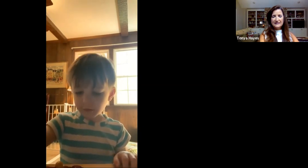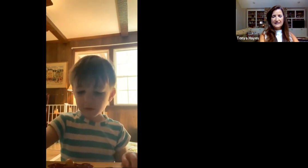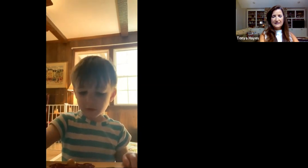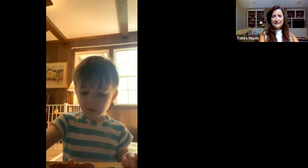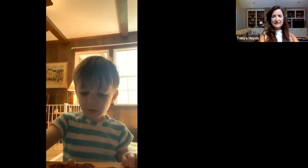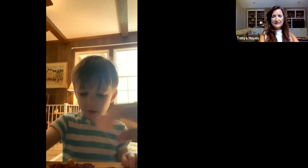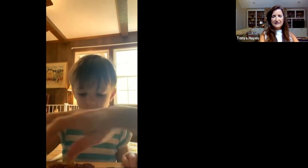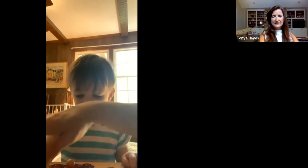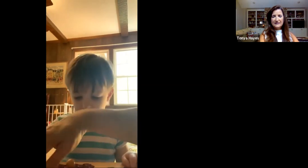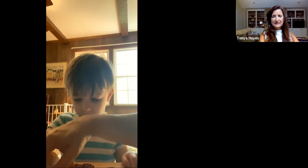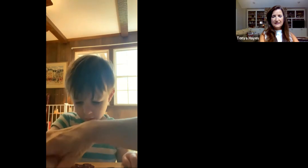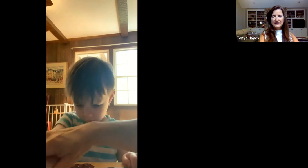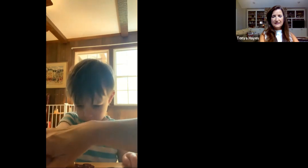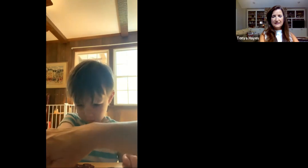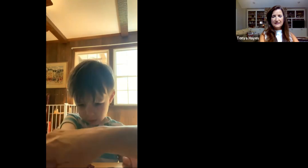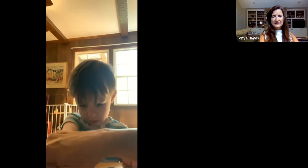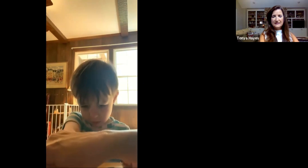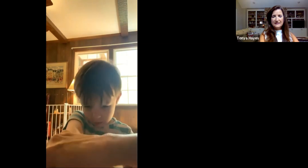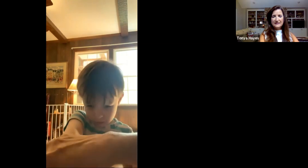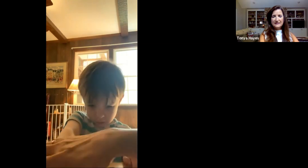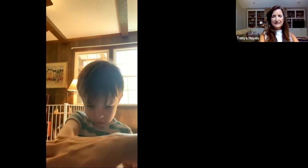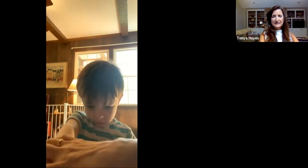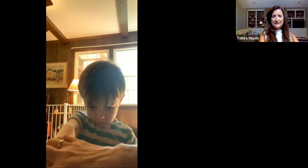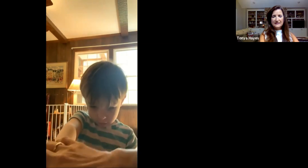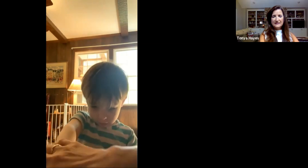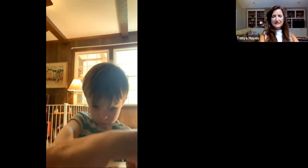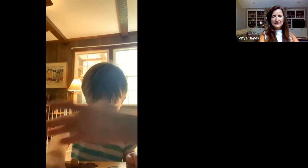so close. Here, let's turn it.